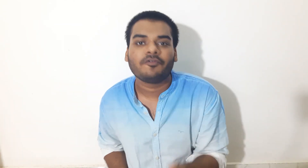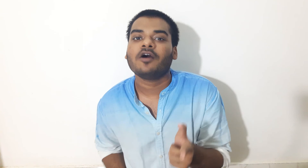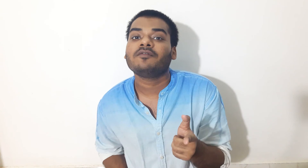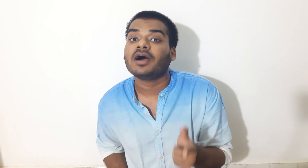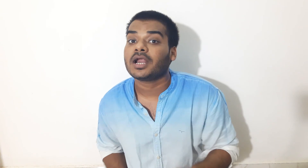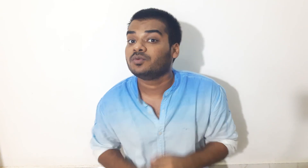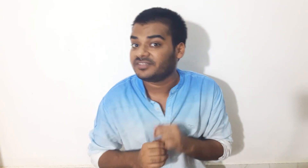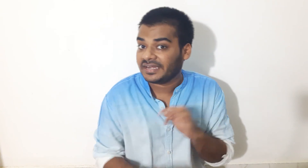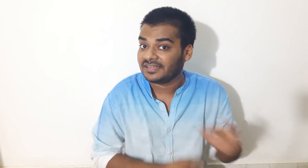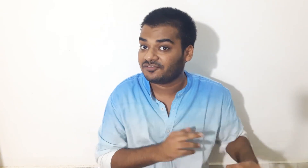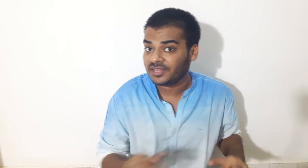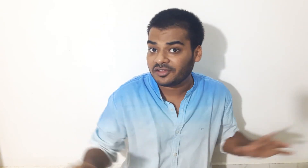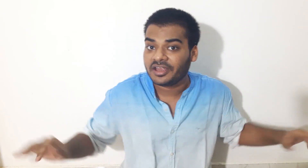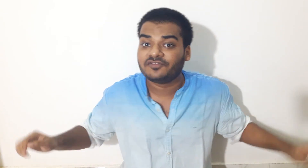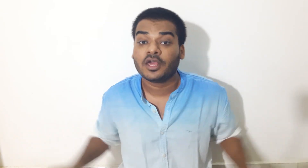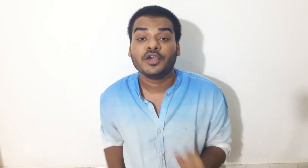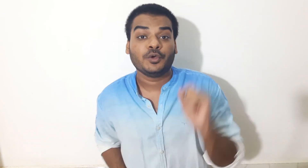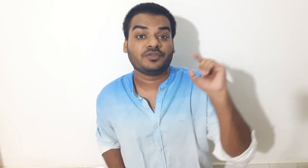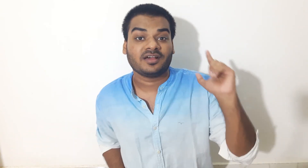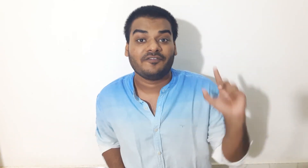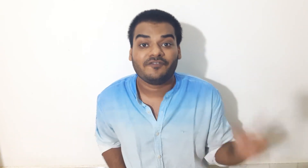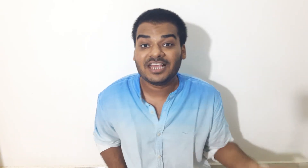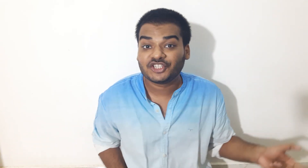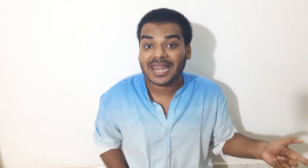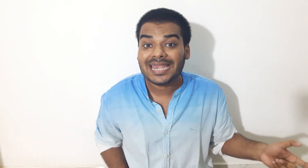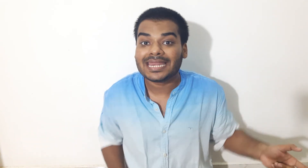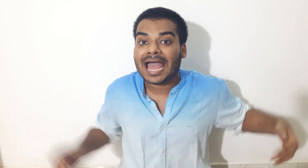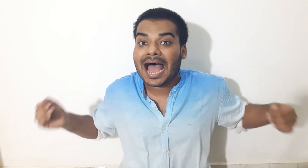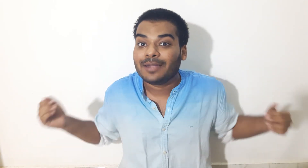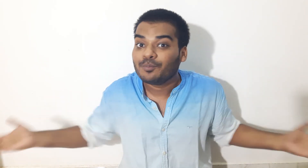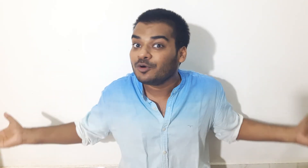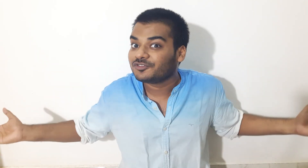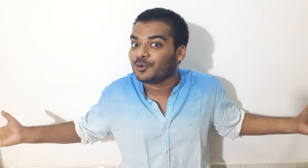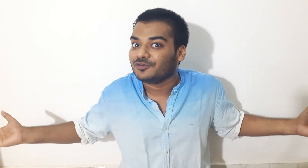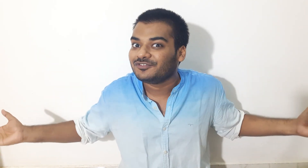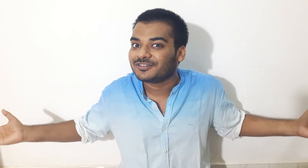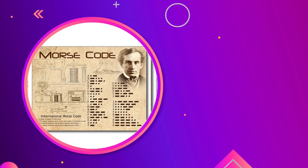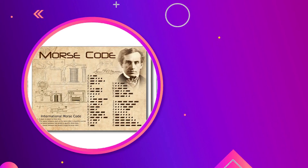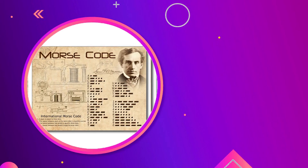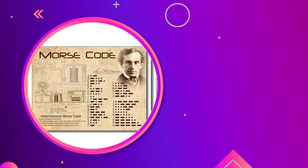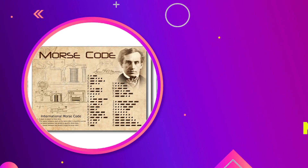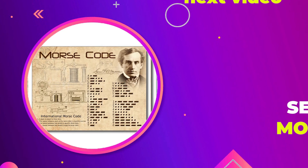revolve around sending secrets using a flashlight and Morse codes. Till then,